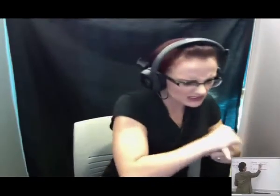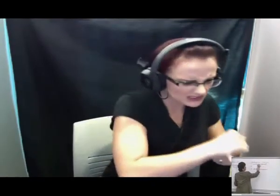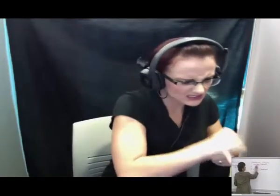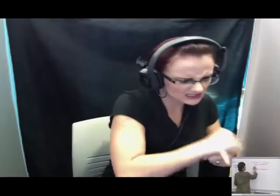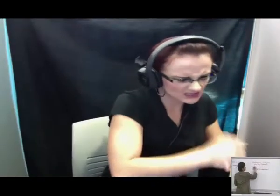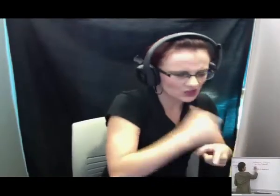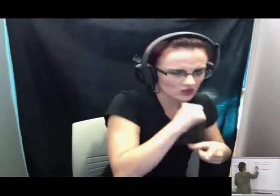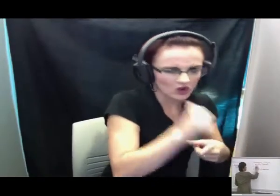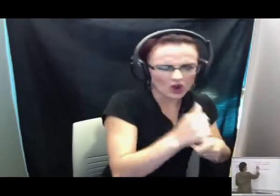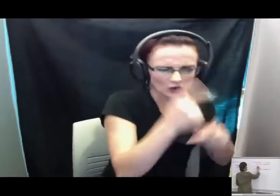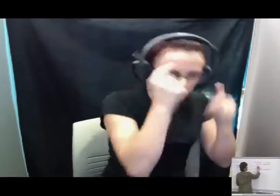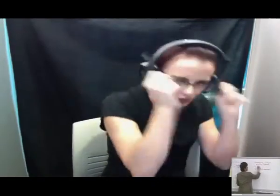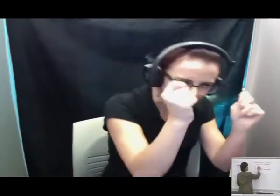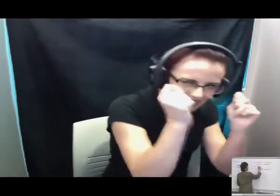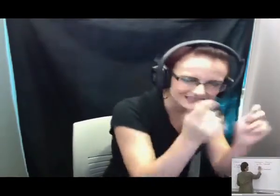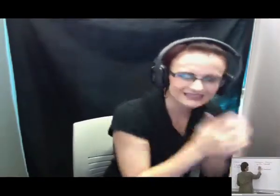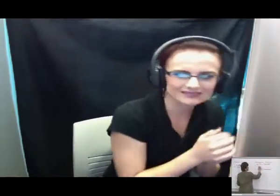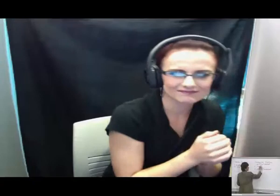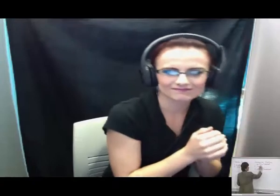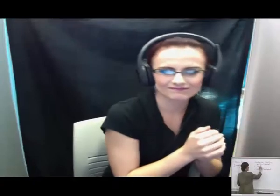And they lacked supplies.